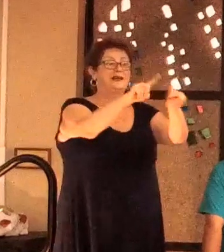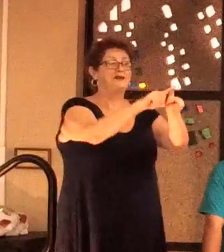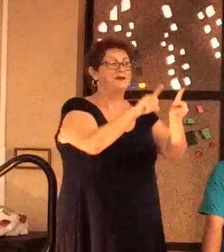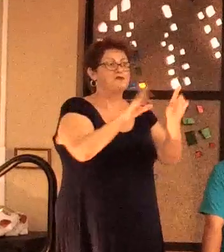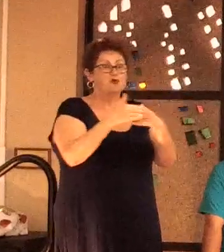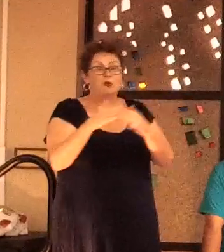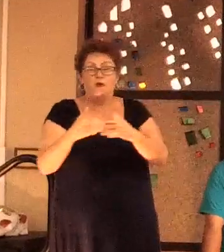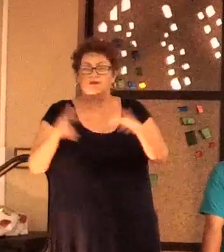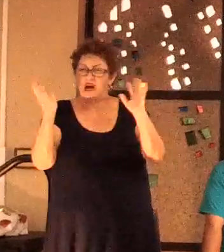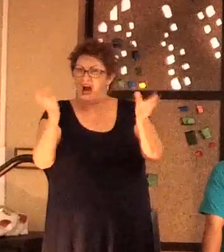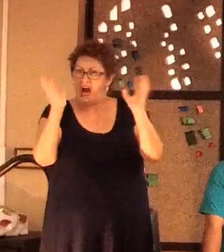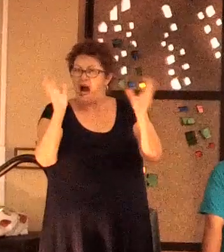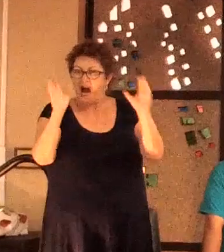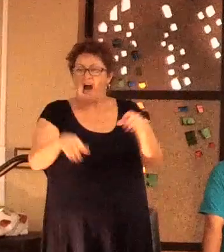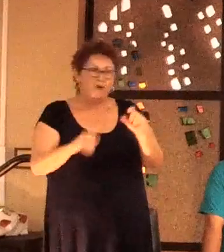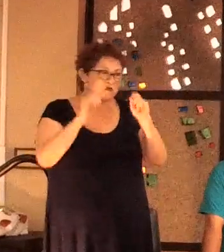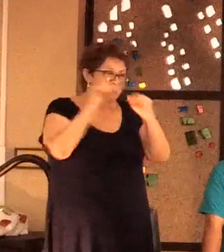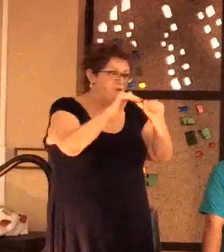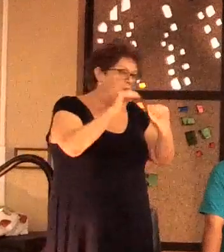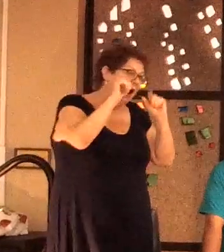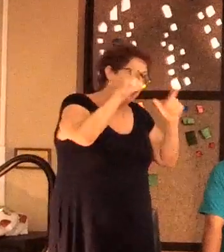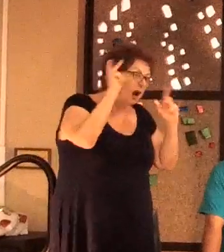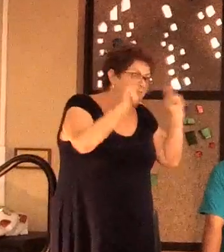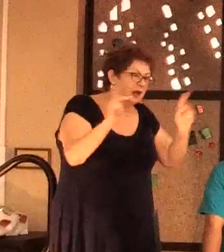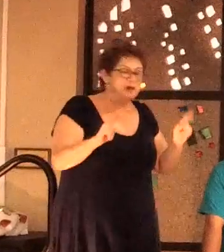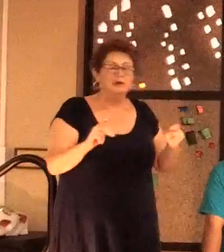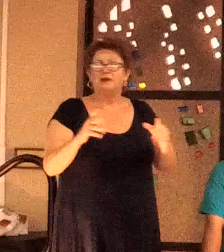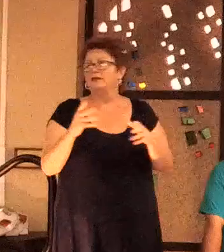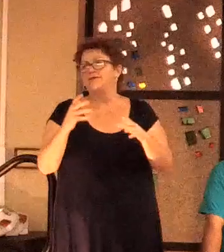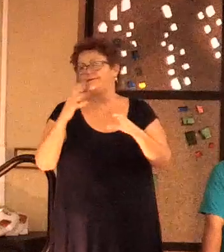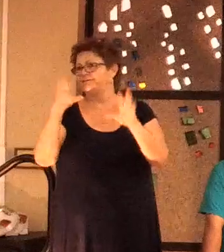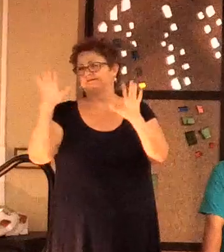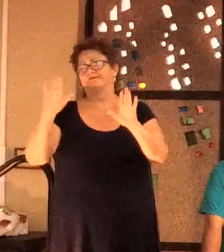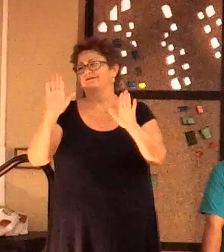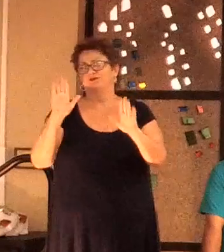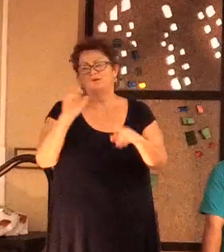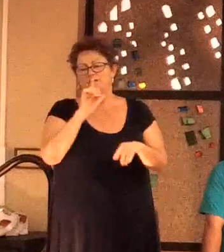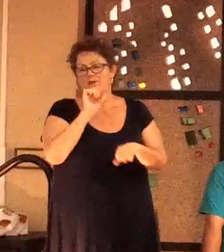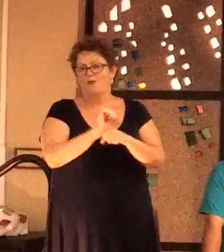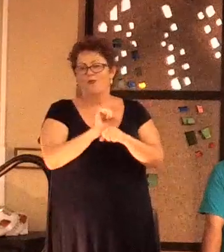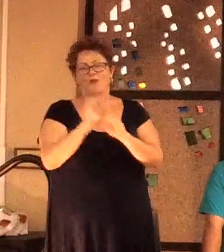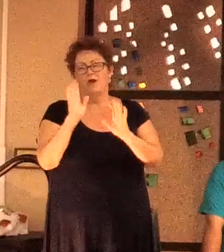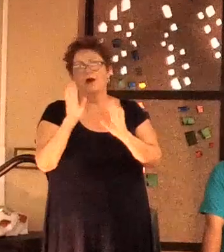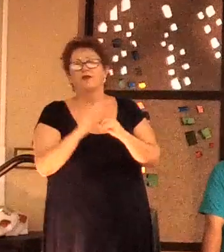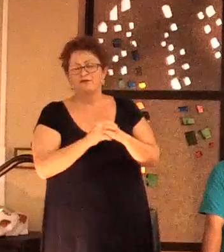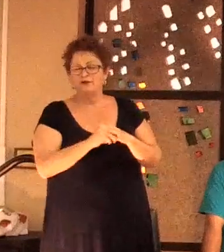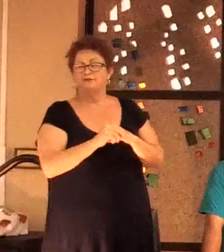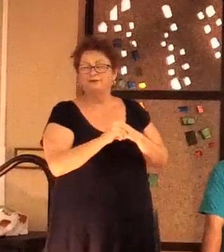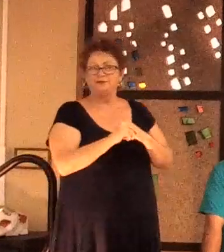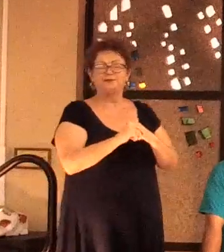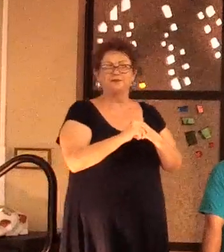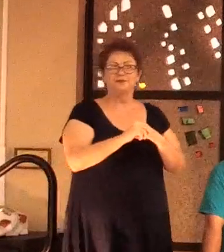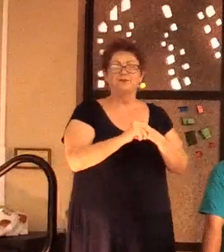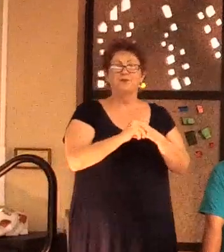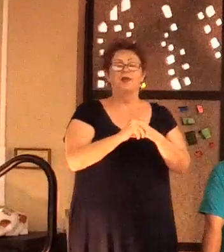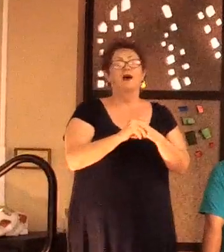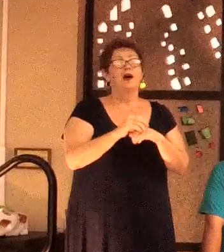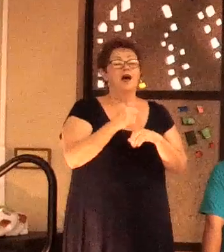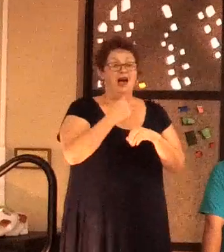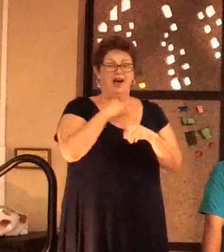every moment and getting everything that we could get from conversation and meeting people. And it was just a really wonderful